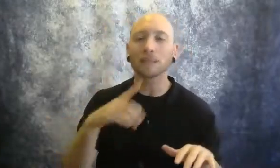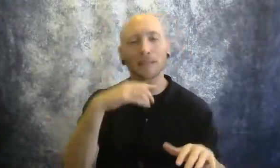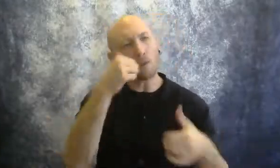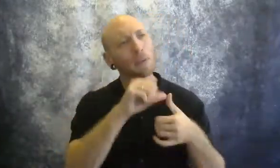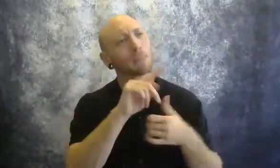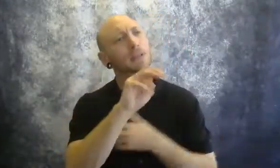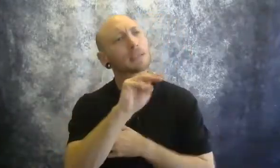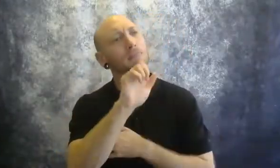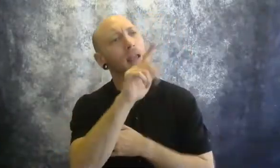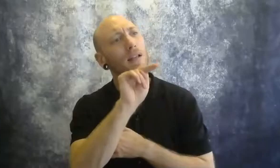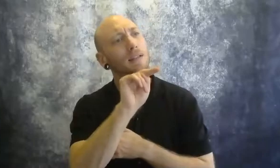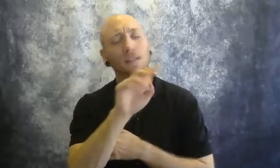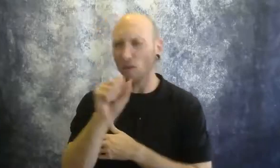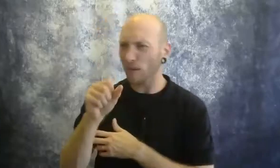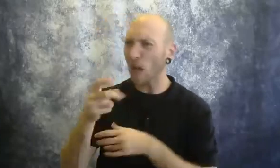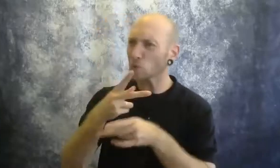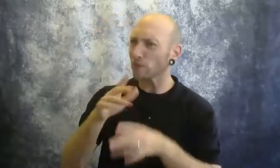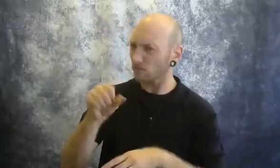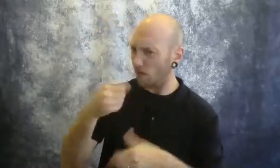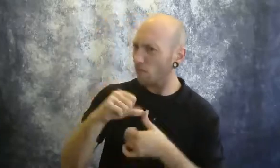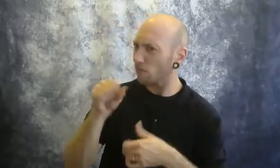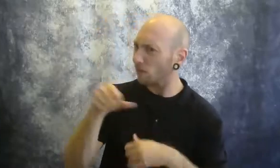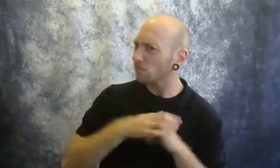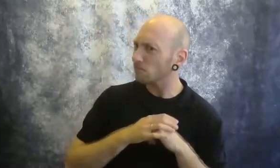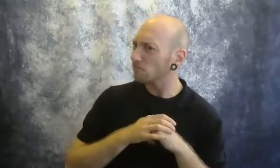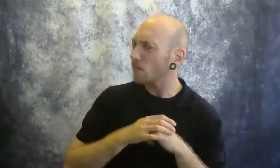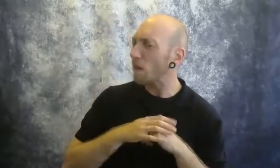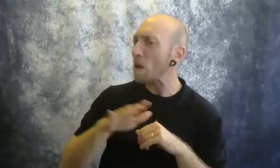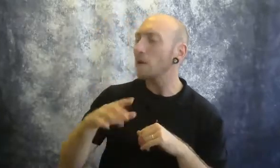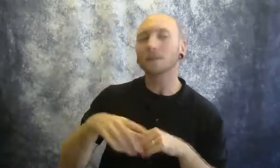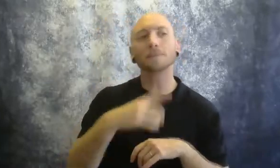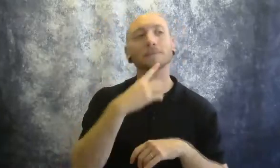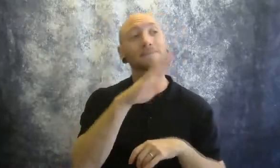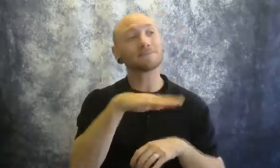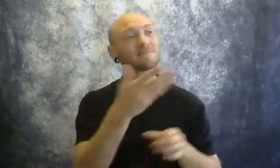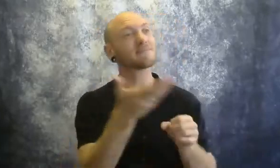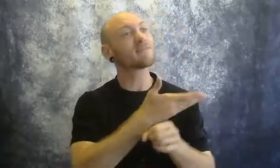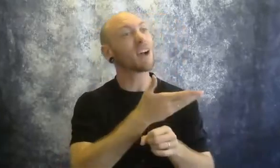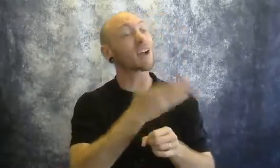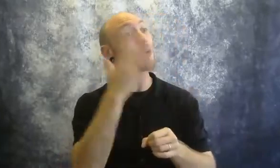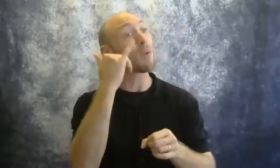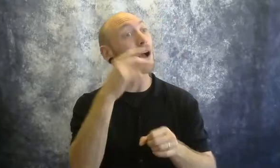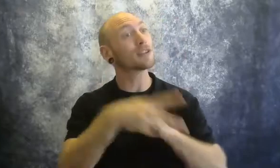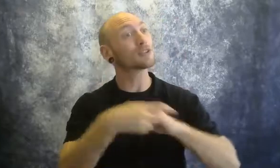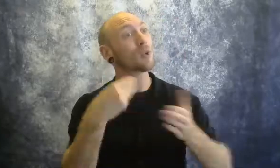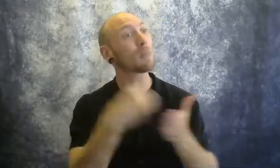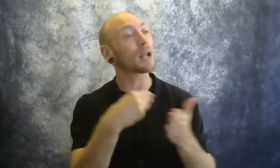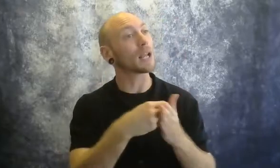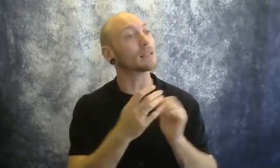know and blah blah blah. And then he says, "You remember Jim Allen?" And I said, "Oh, the supervisor? Yeah, I remember Jim." And he said, he